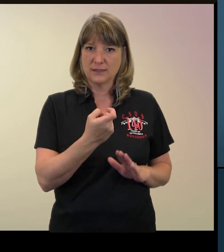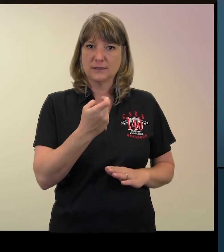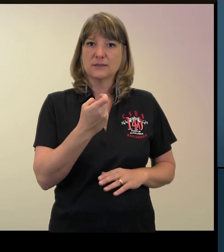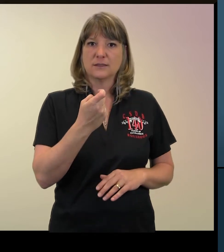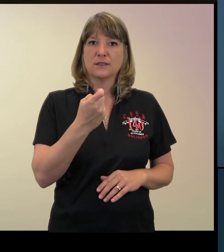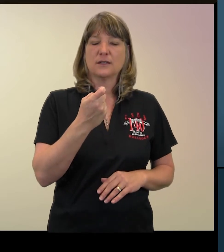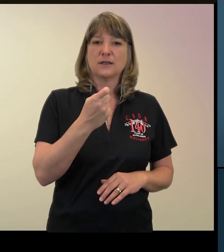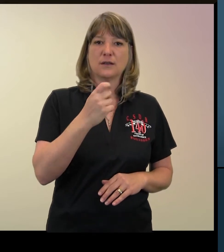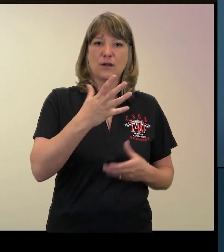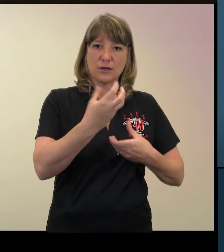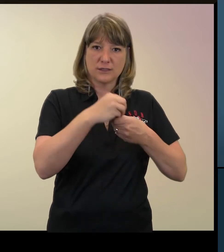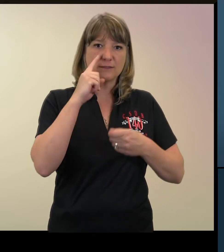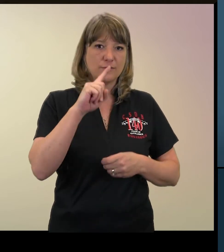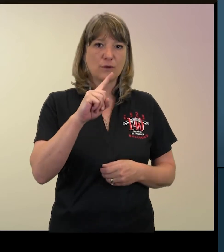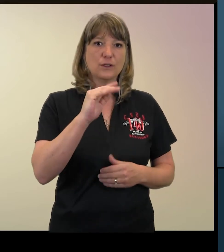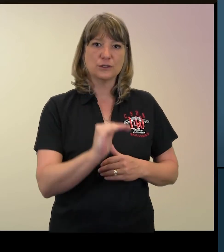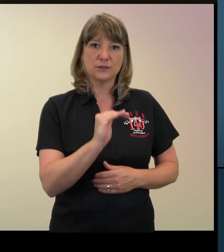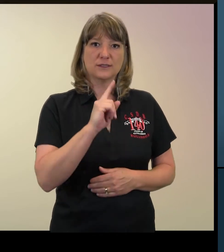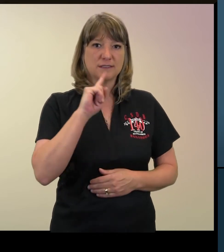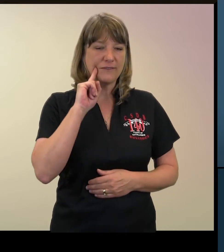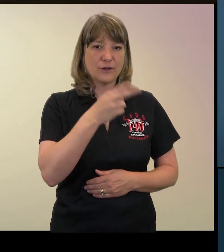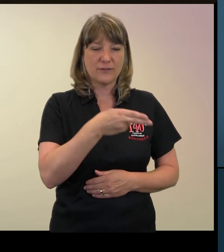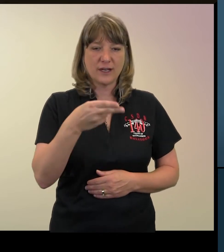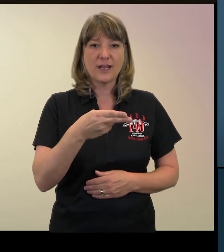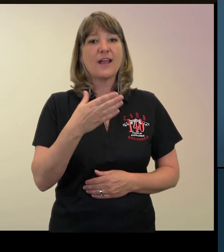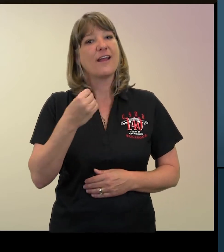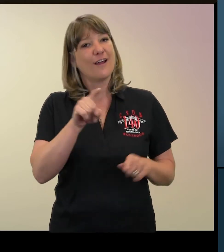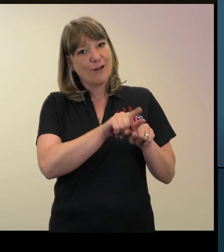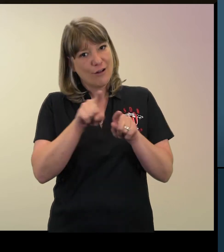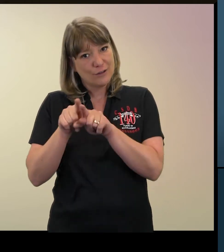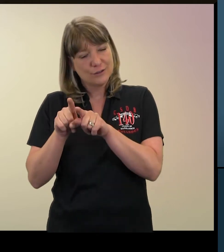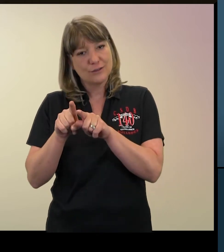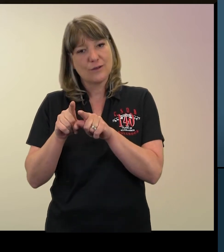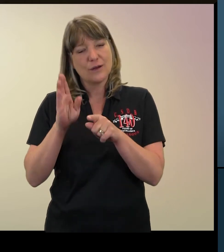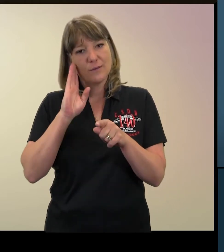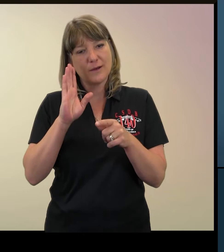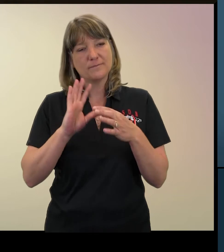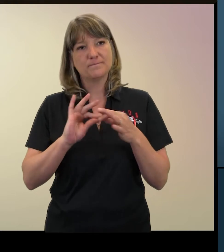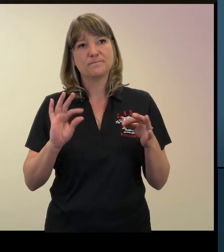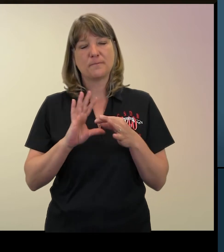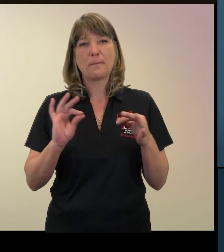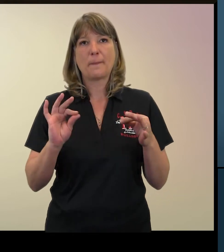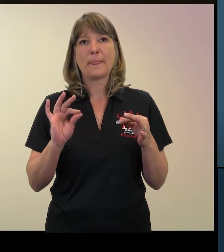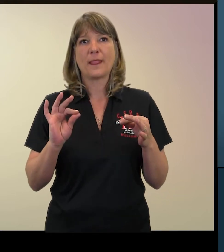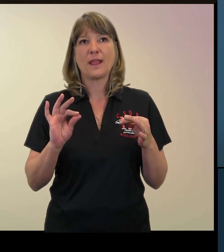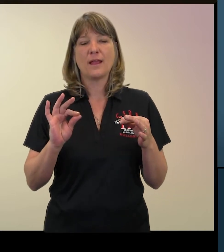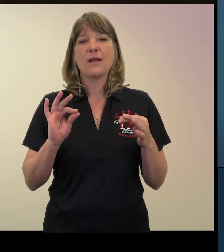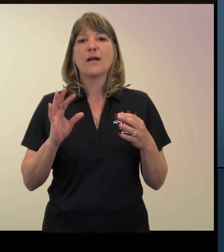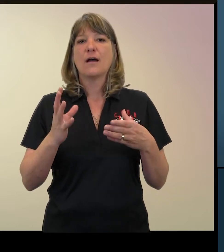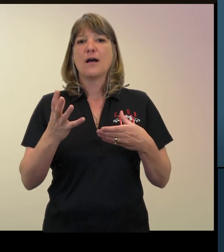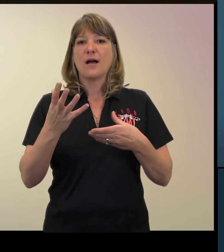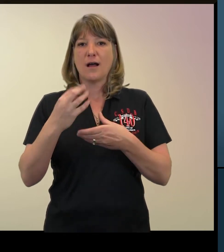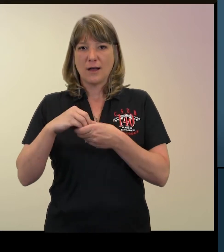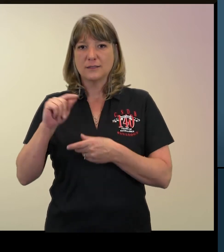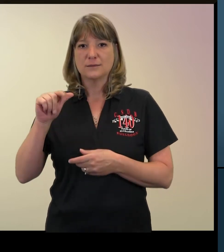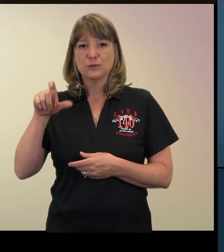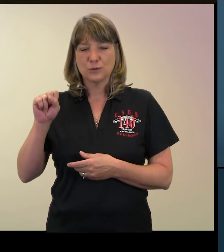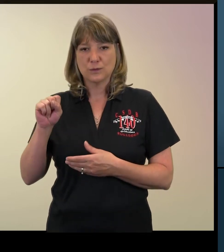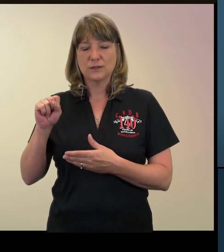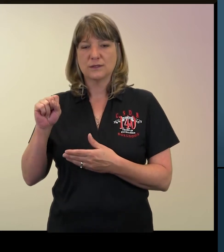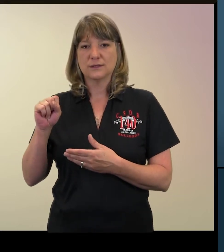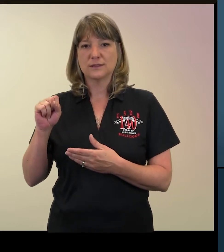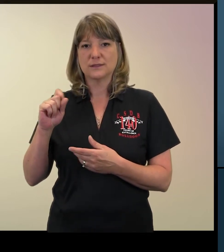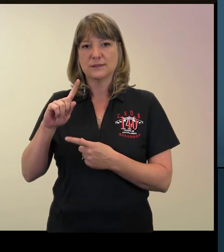diagnosing autism among children who are deaf and hard of hearing. And I want to highlight that again, the